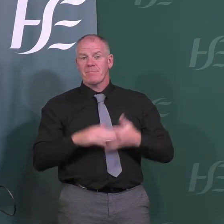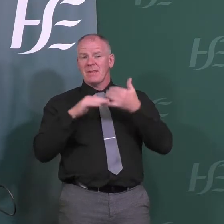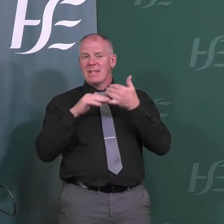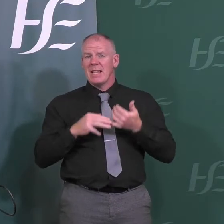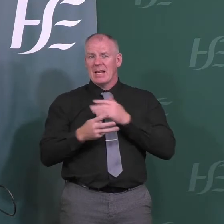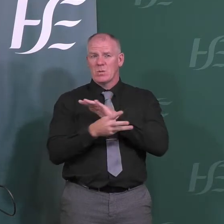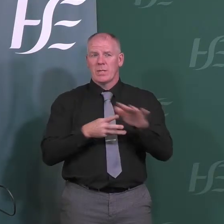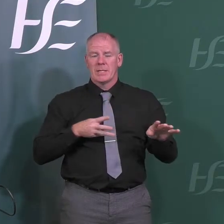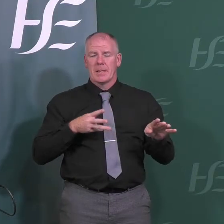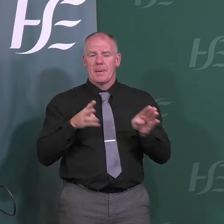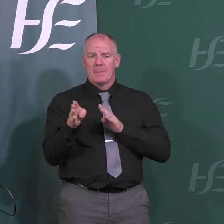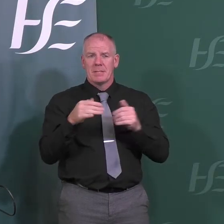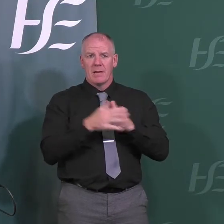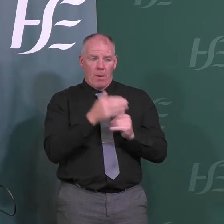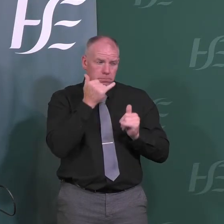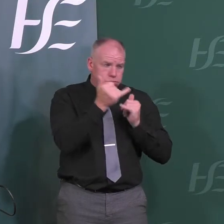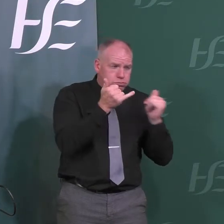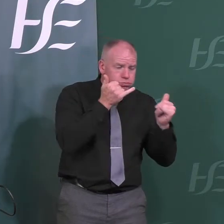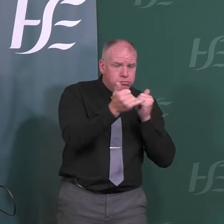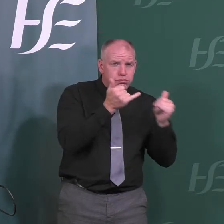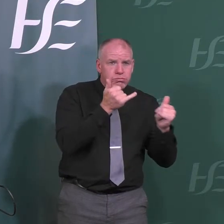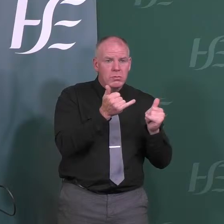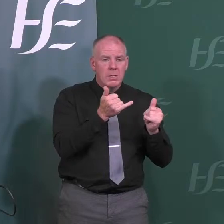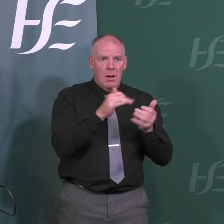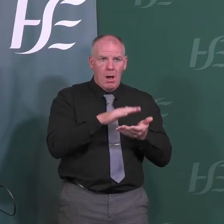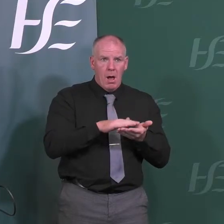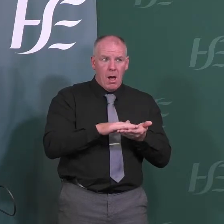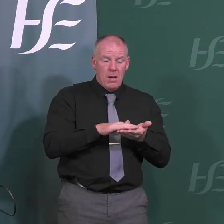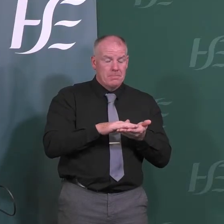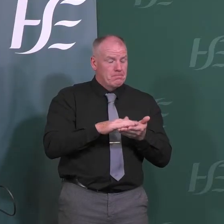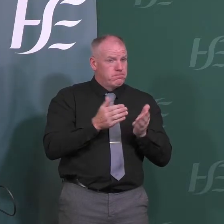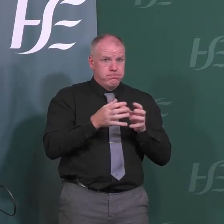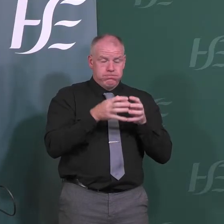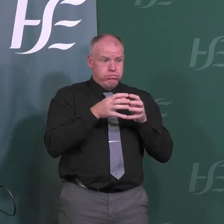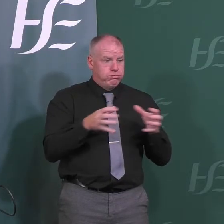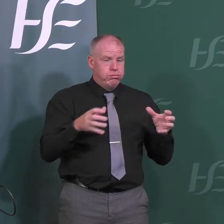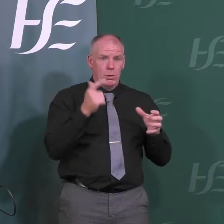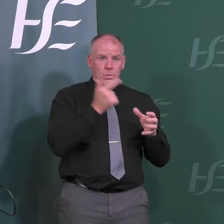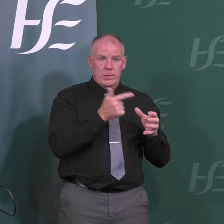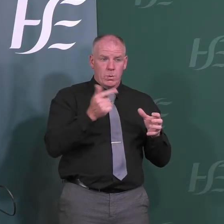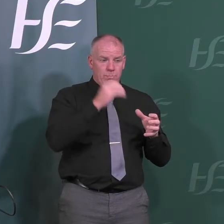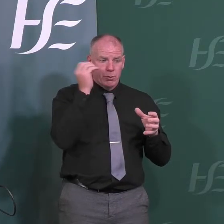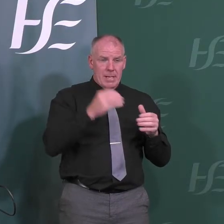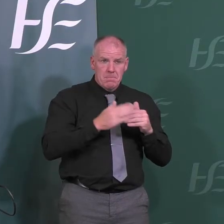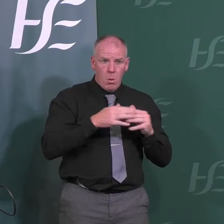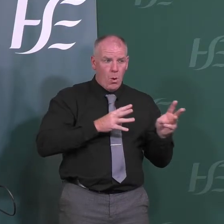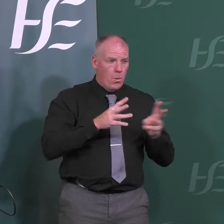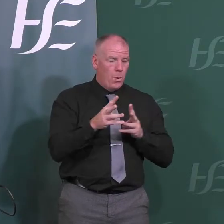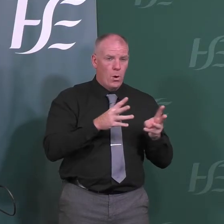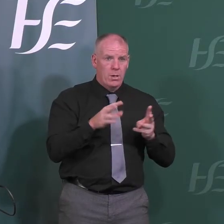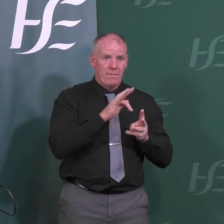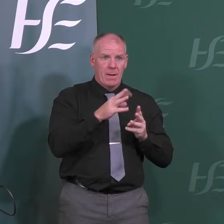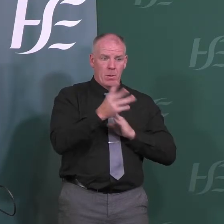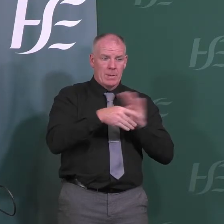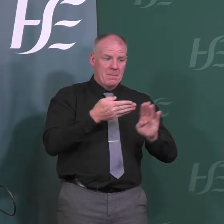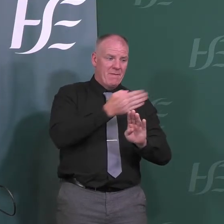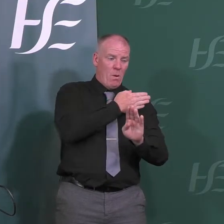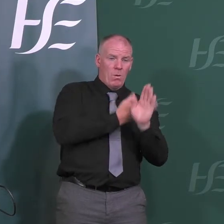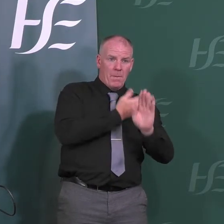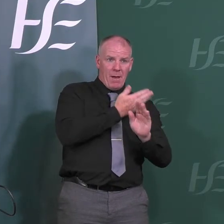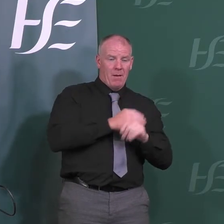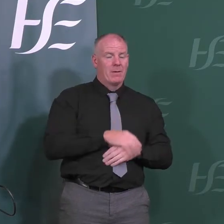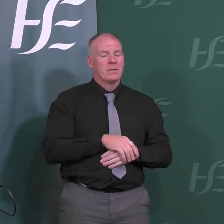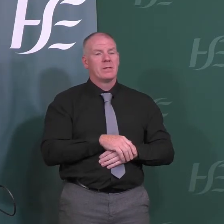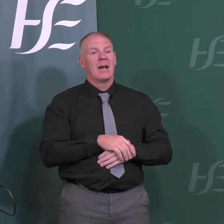busy week in contact tracing. The workload was up 22% on the prior week, and over 24,000 close contacts